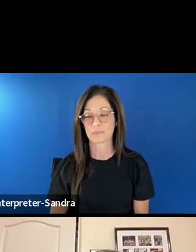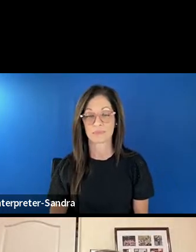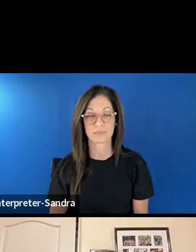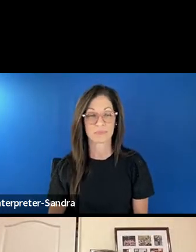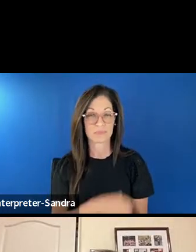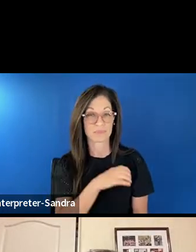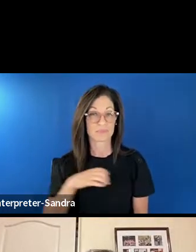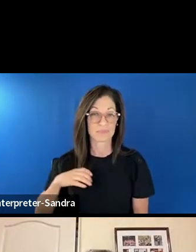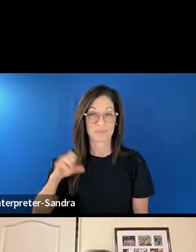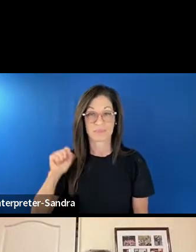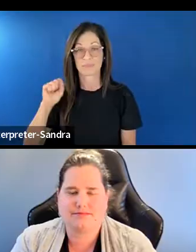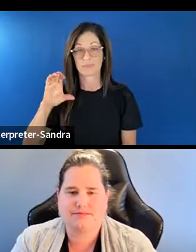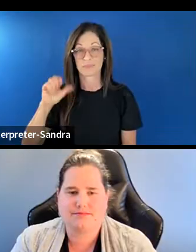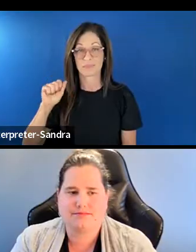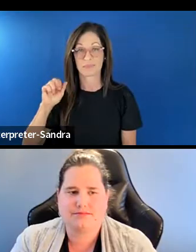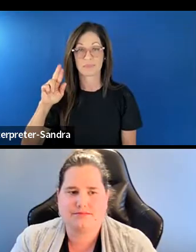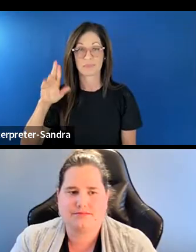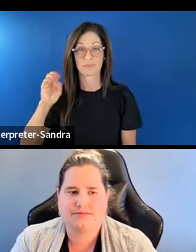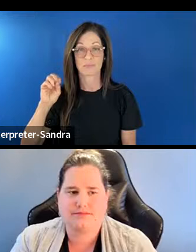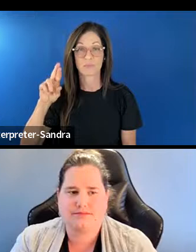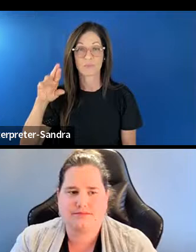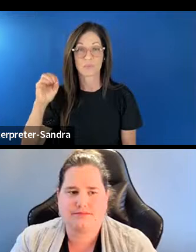Commissioner Scarborough?